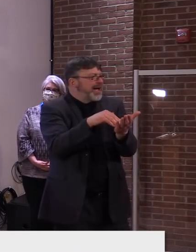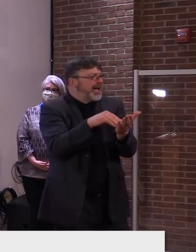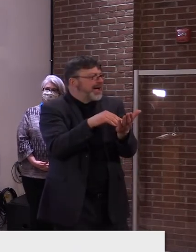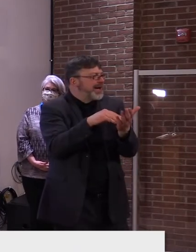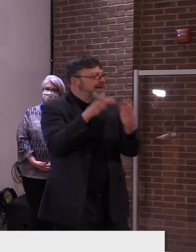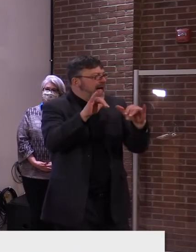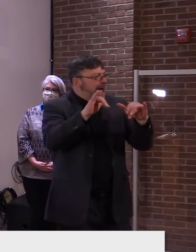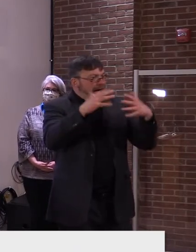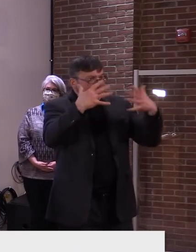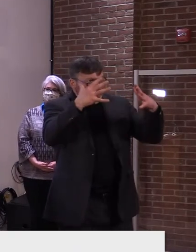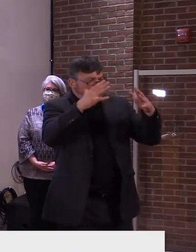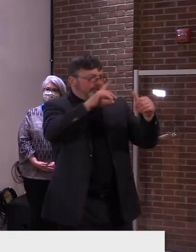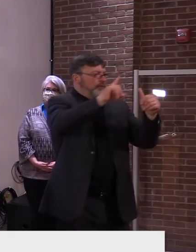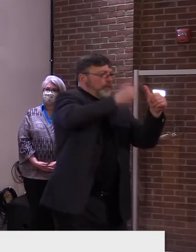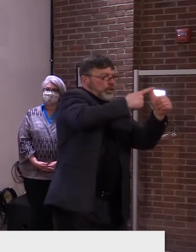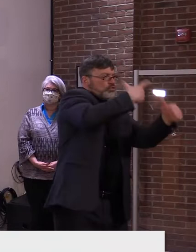18,300